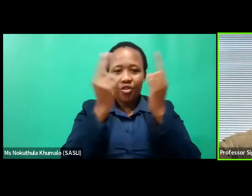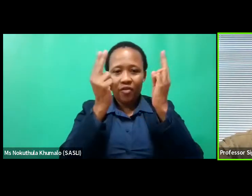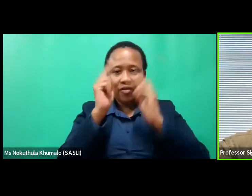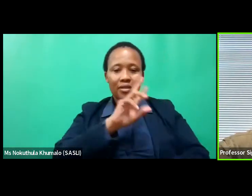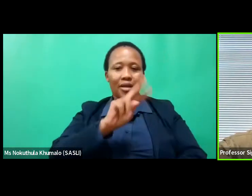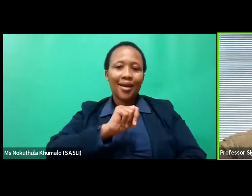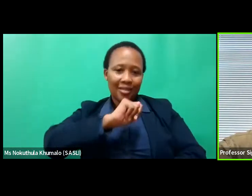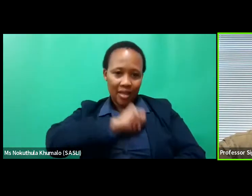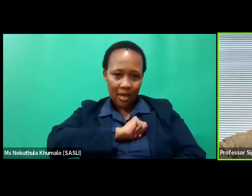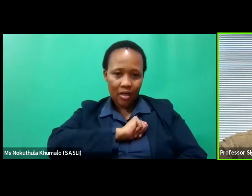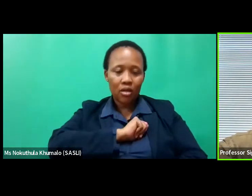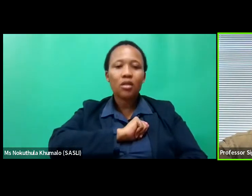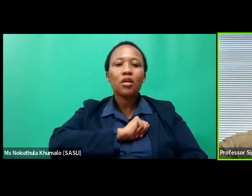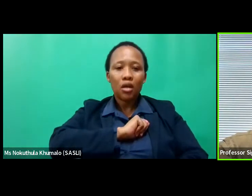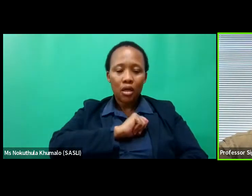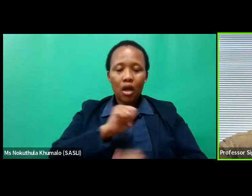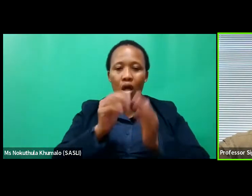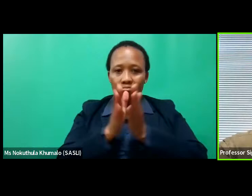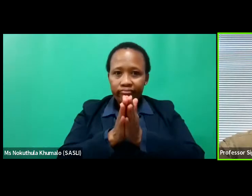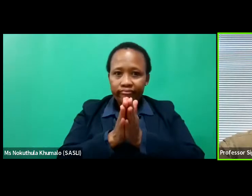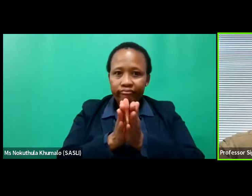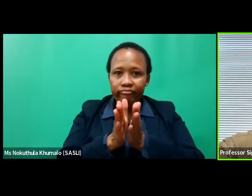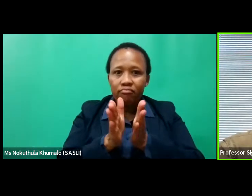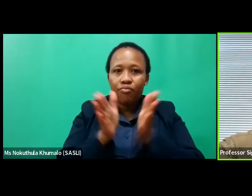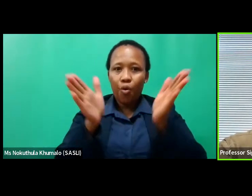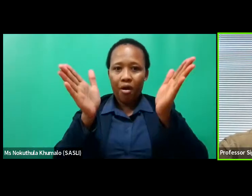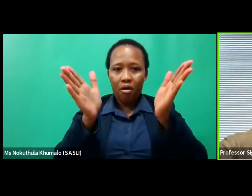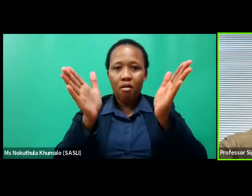narrative of the